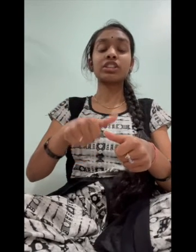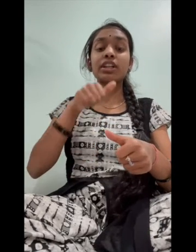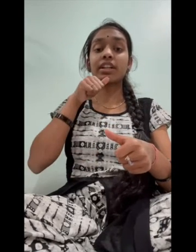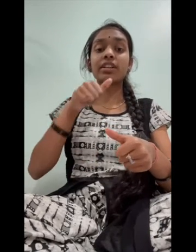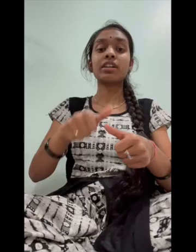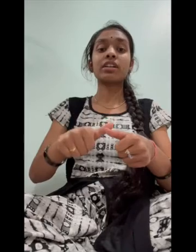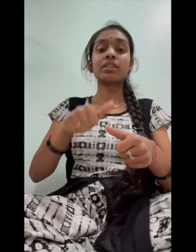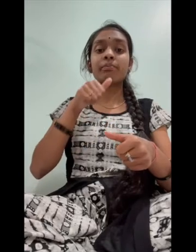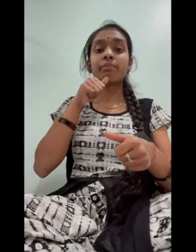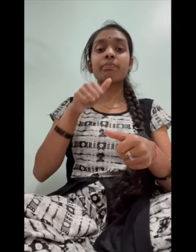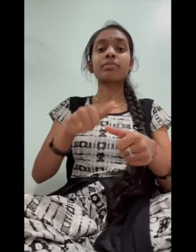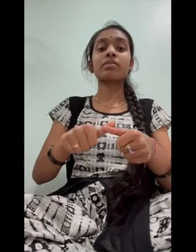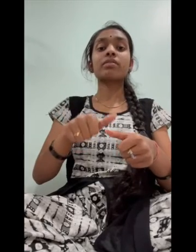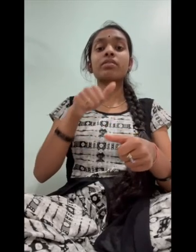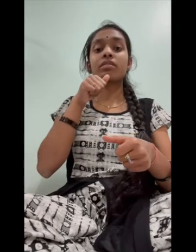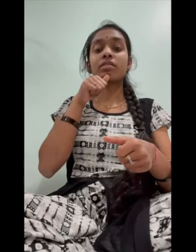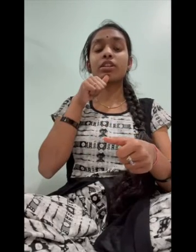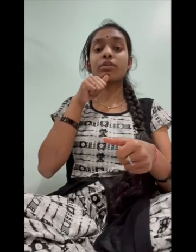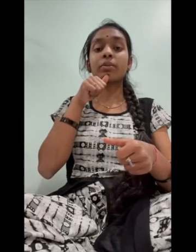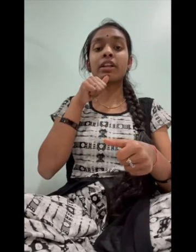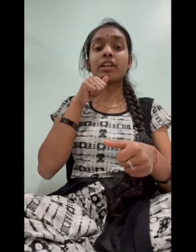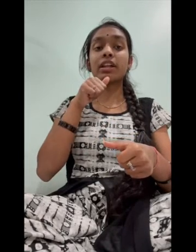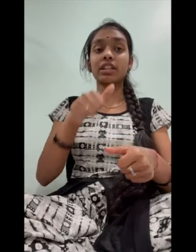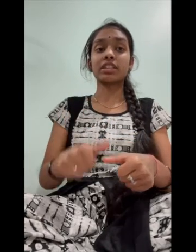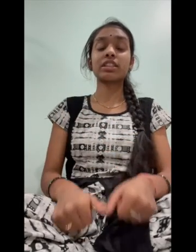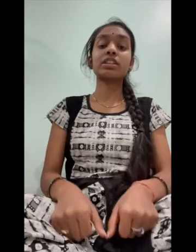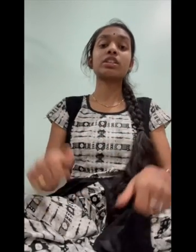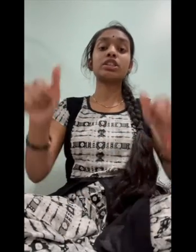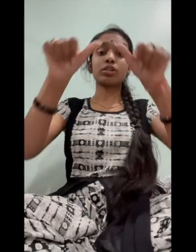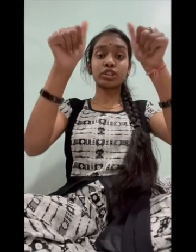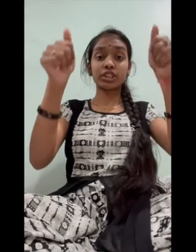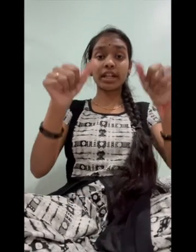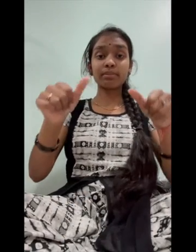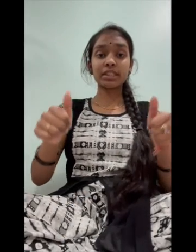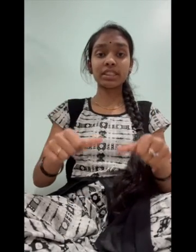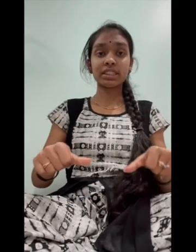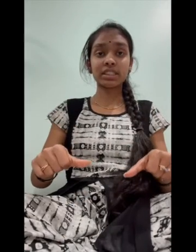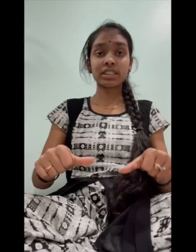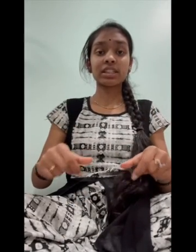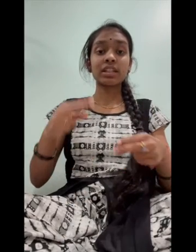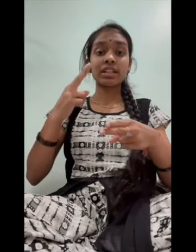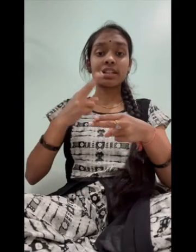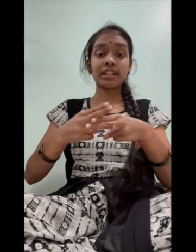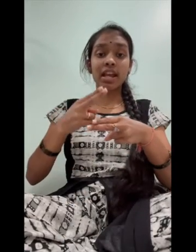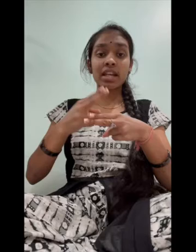chin. This would be letters. So shapes, name,